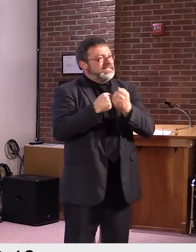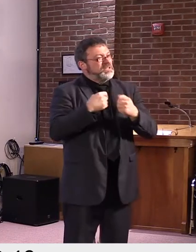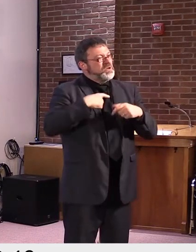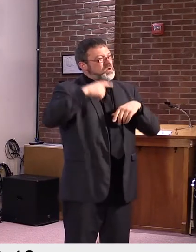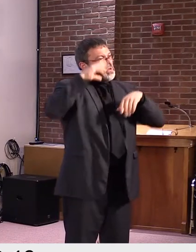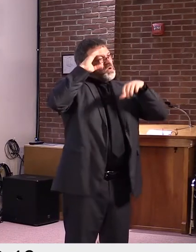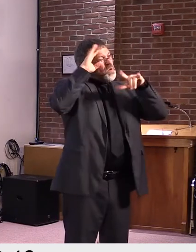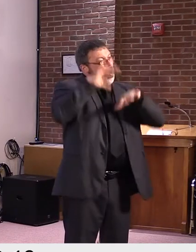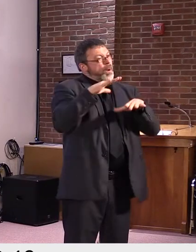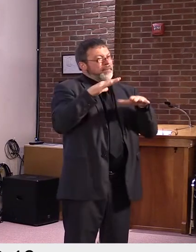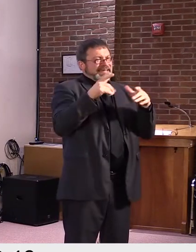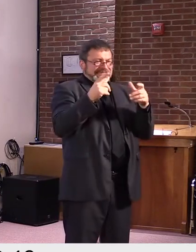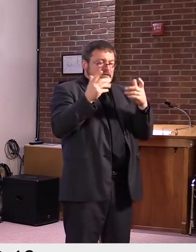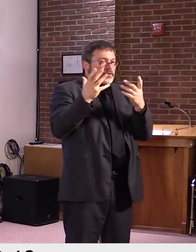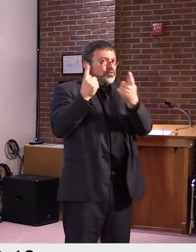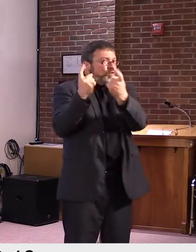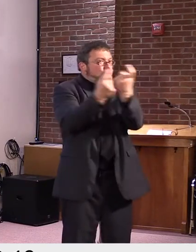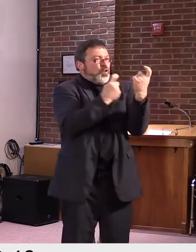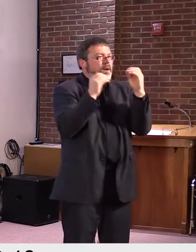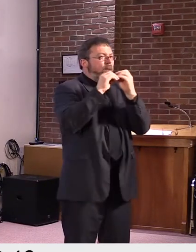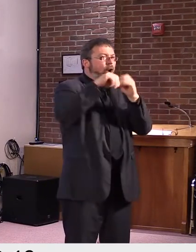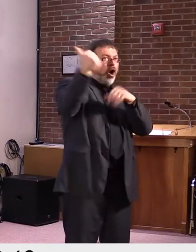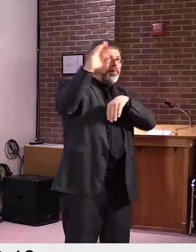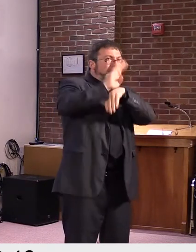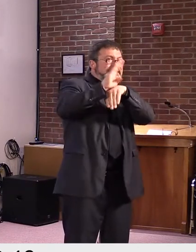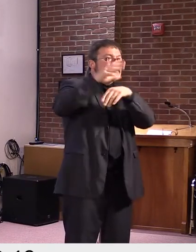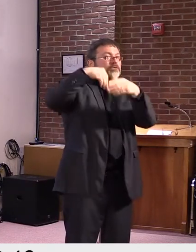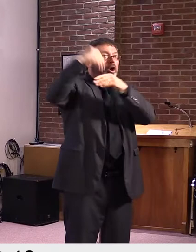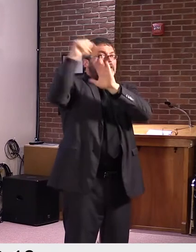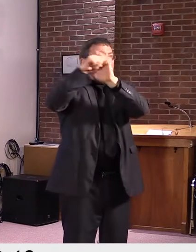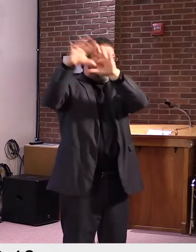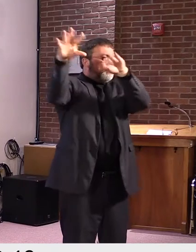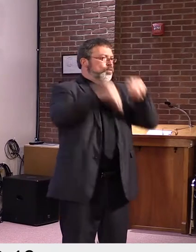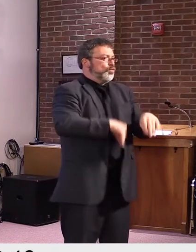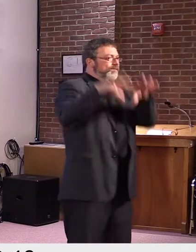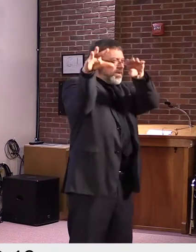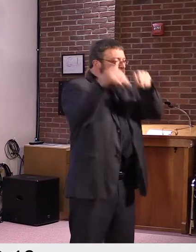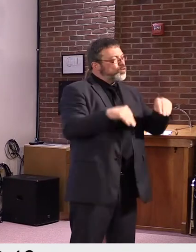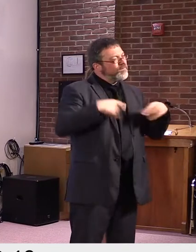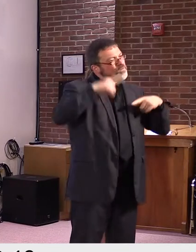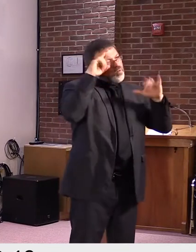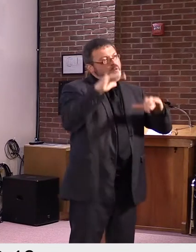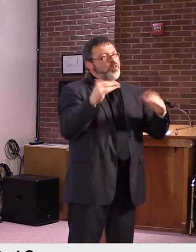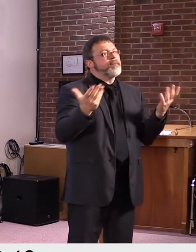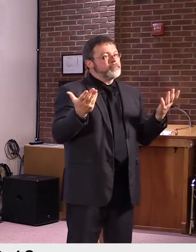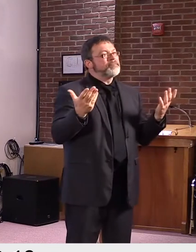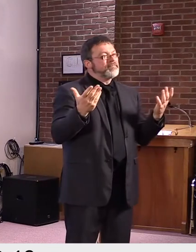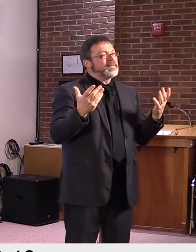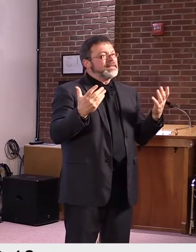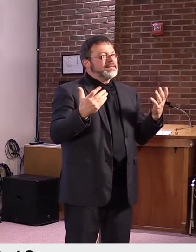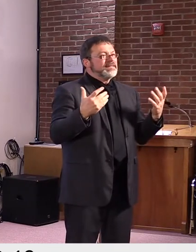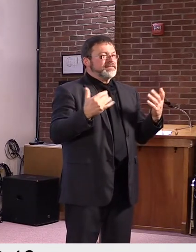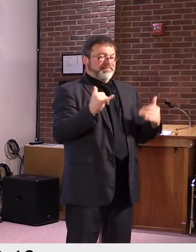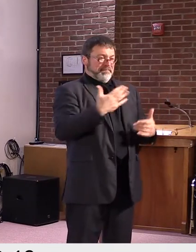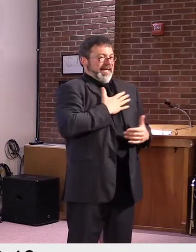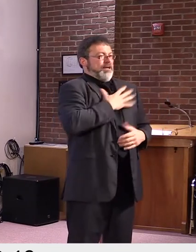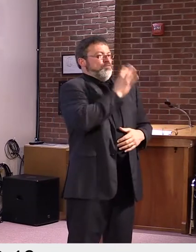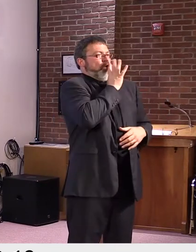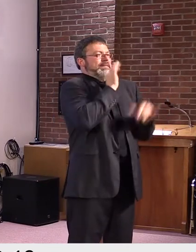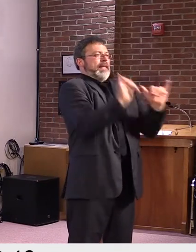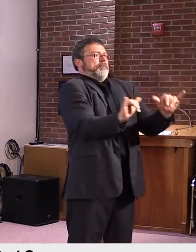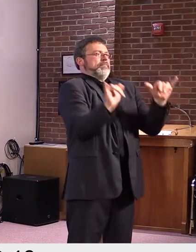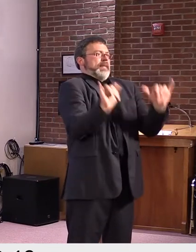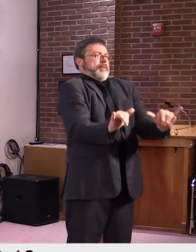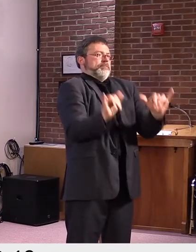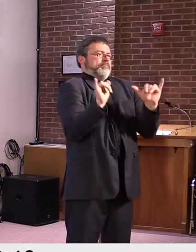into the state, I think we'll be a lot better off. Just continue to the same message that we started 3 or 4 years ago and highlight